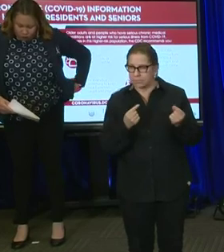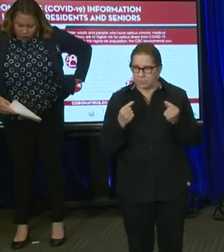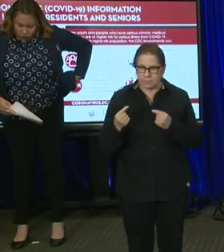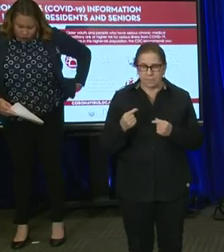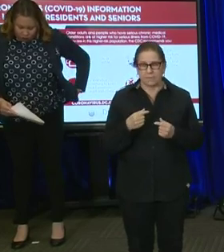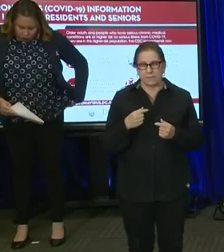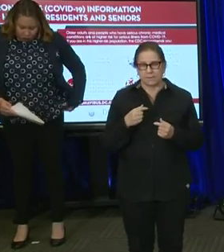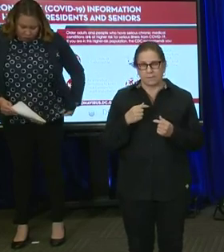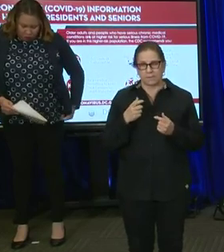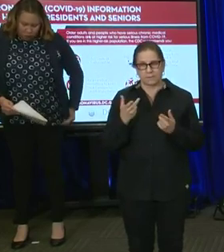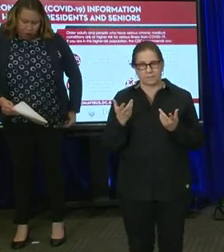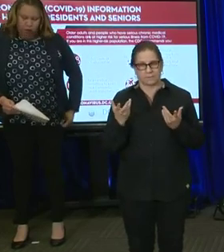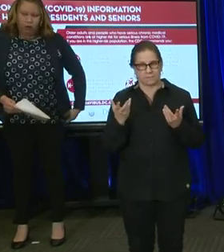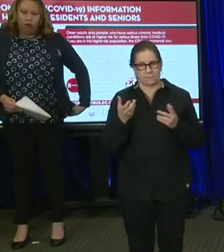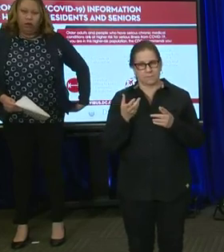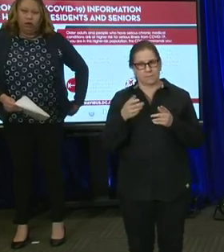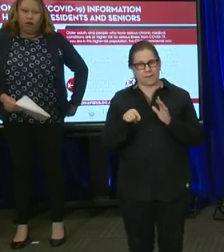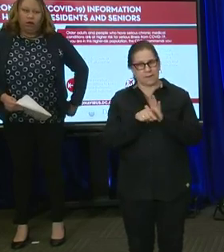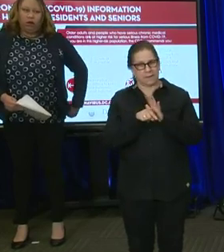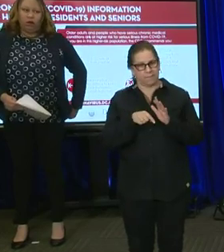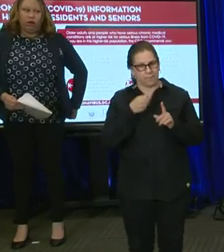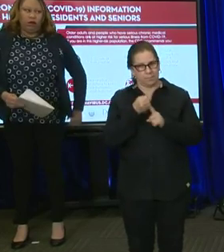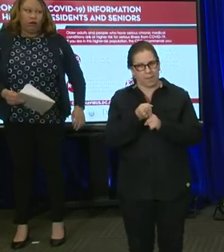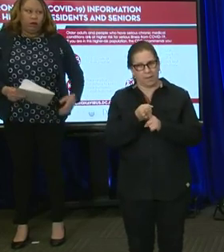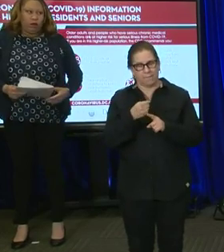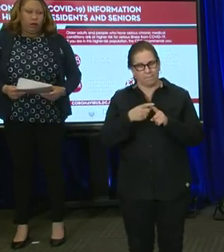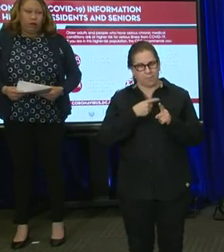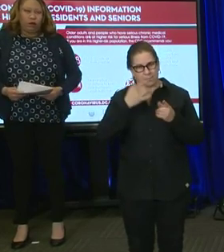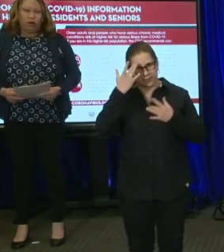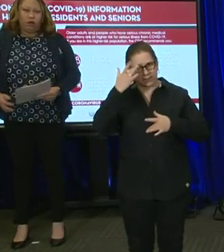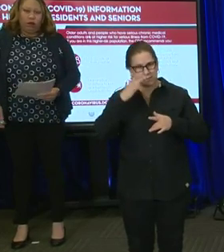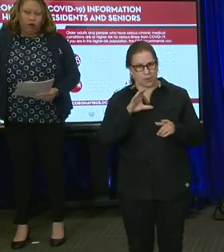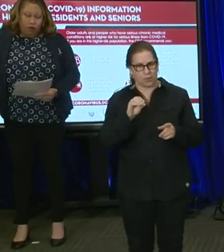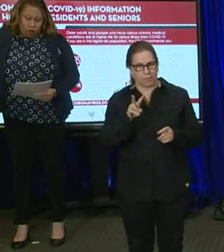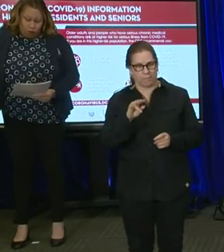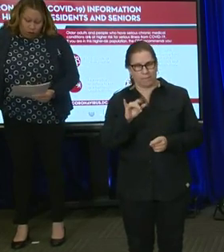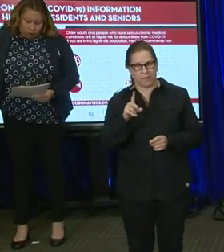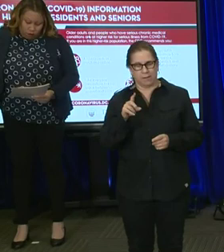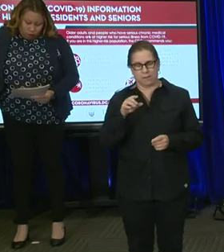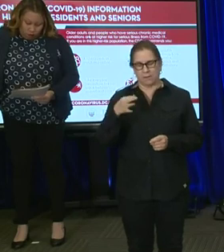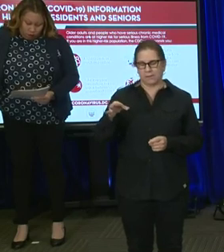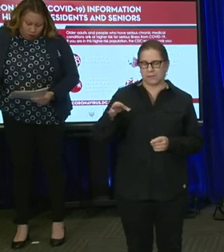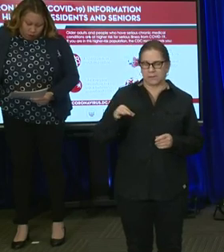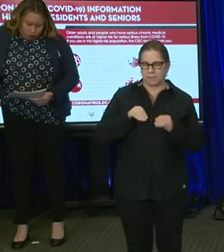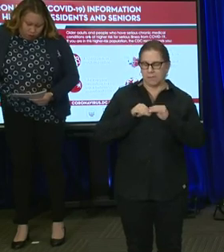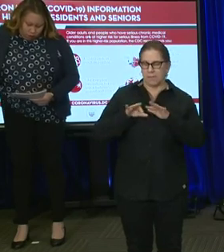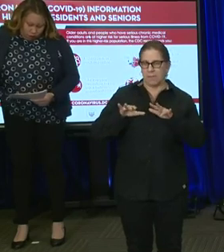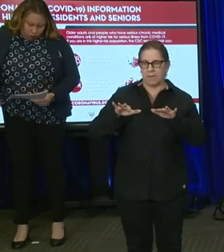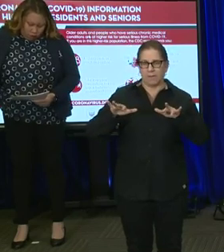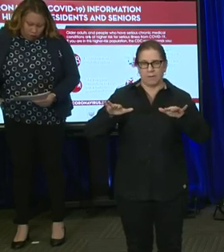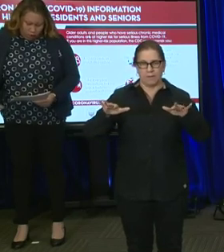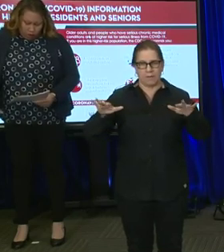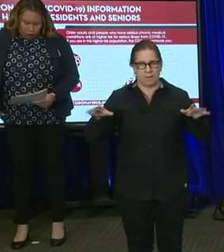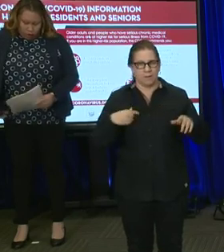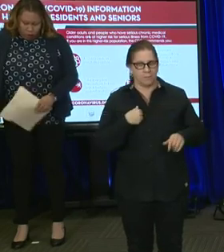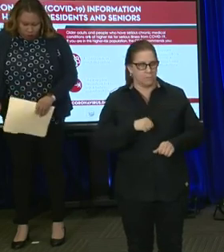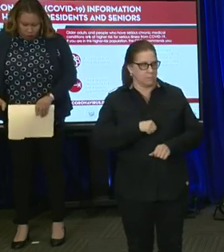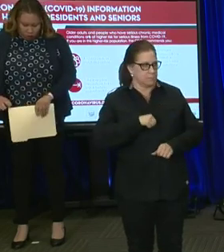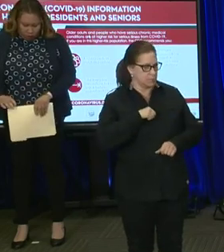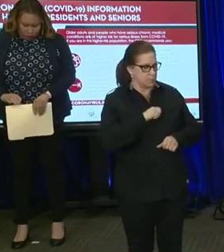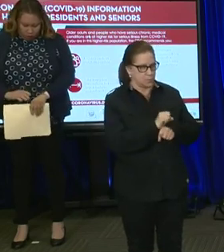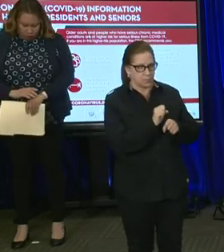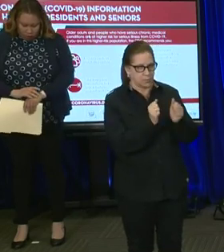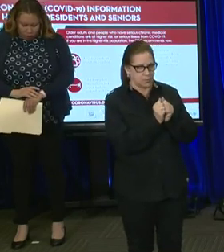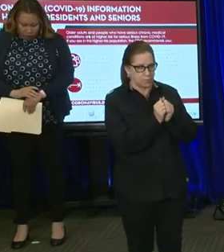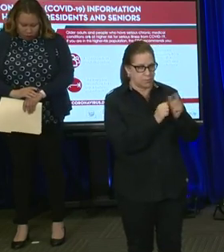residents across the District of Columbia are experiencing right now. I was proud to be able to work with the mayor and my colleagues at the